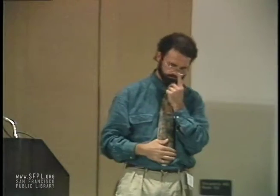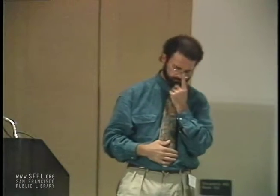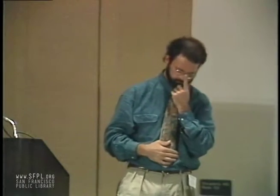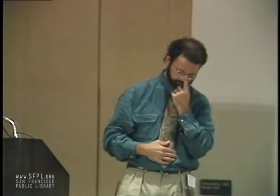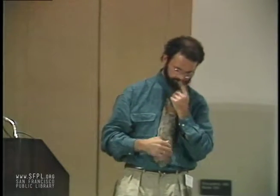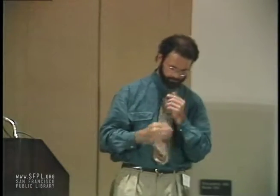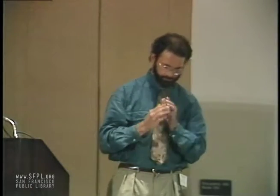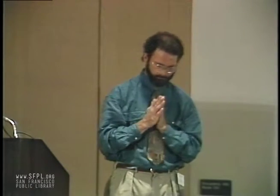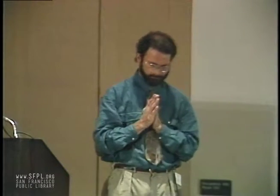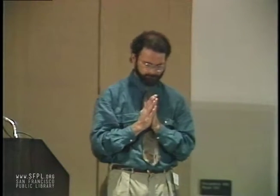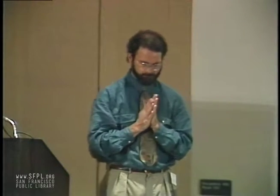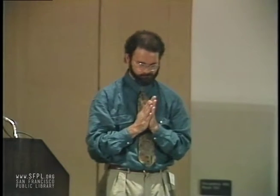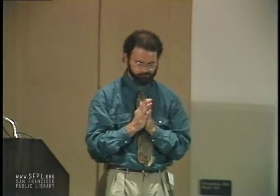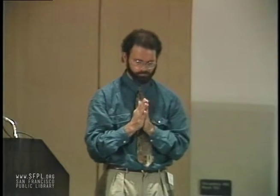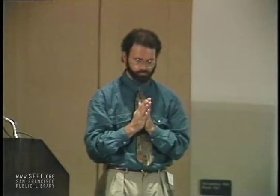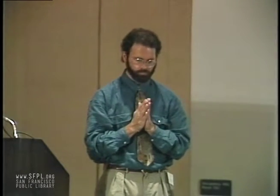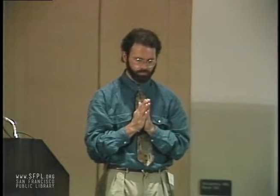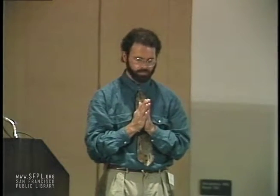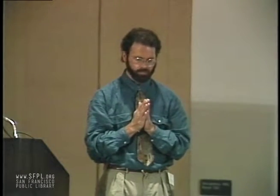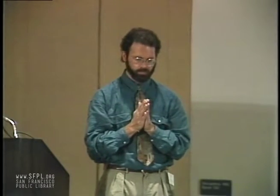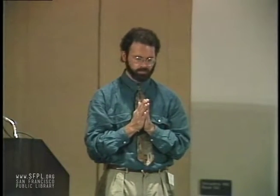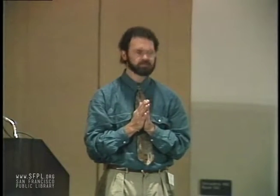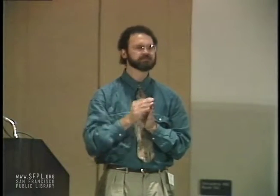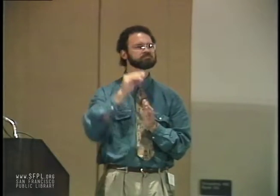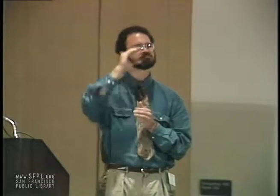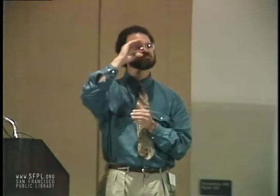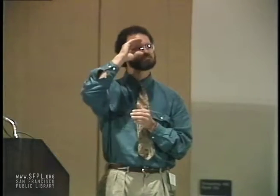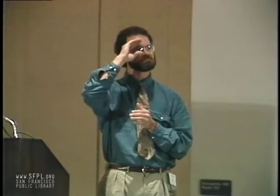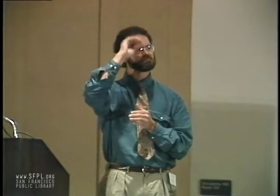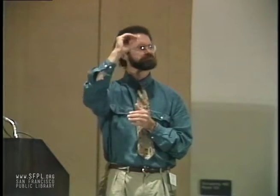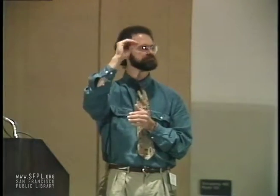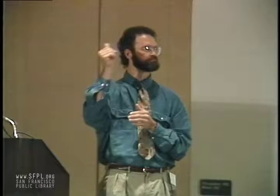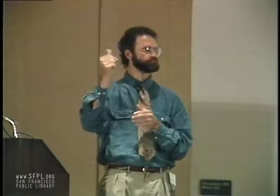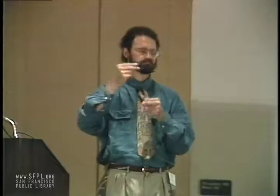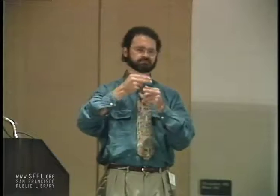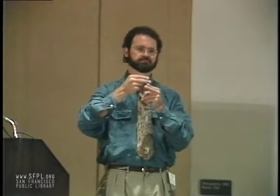And they're very symbolic in terms of the imagery that they provide.